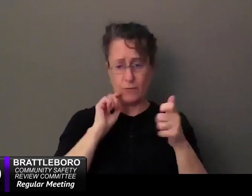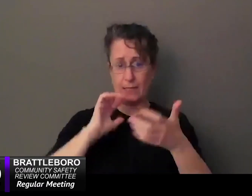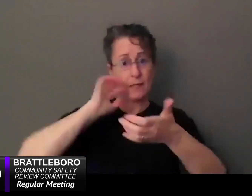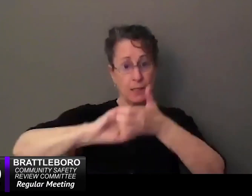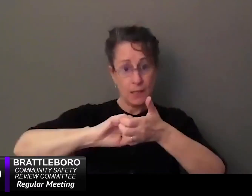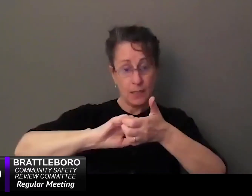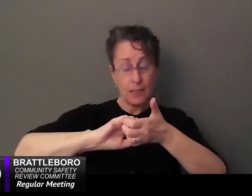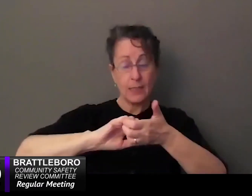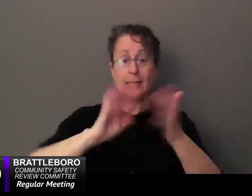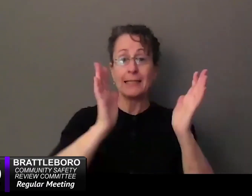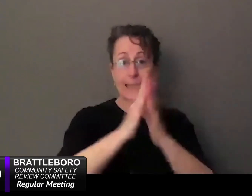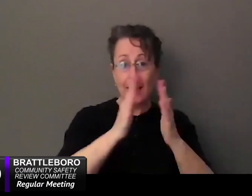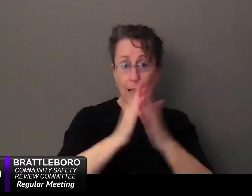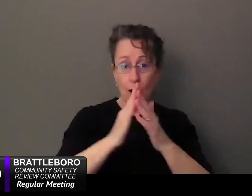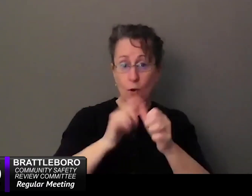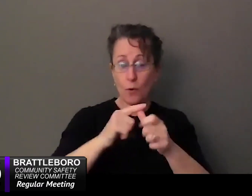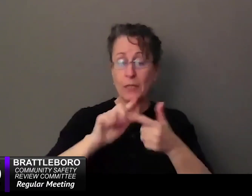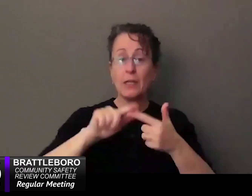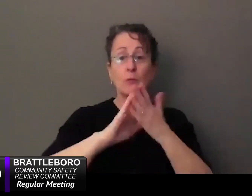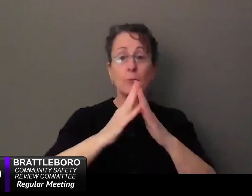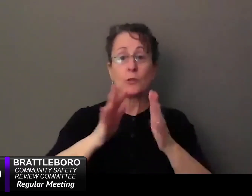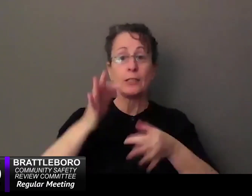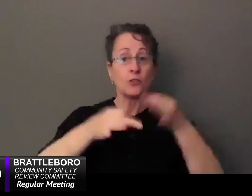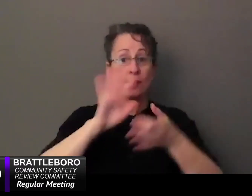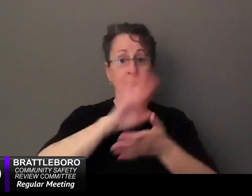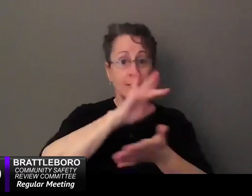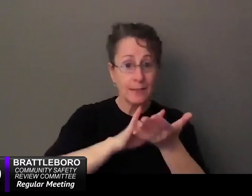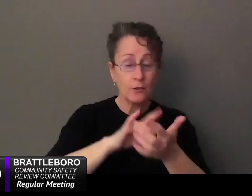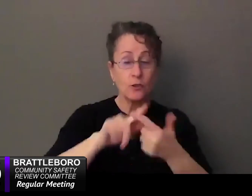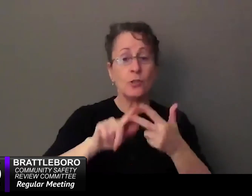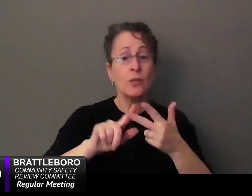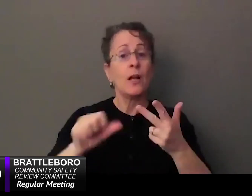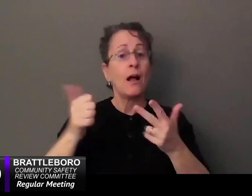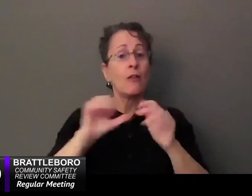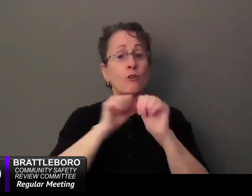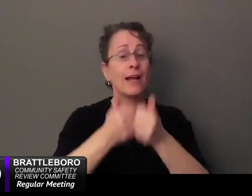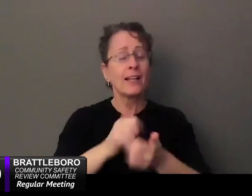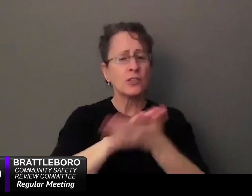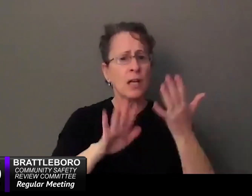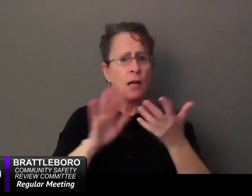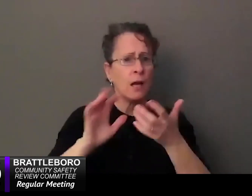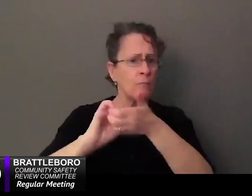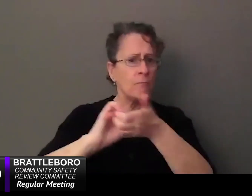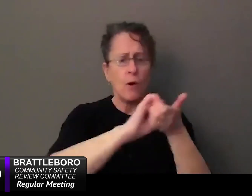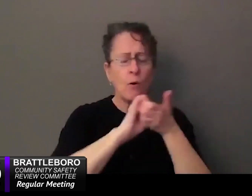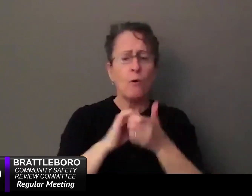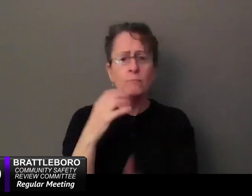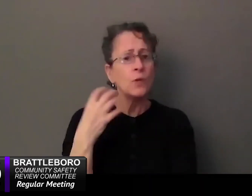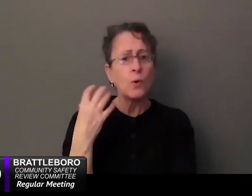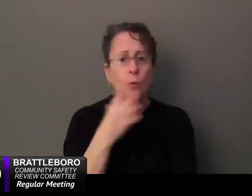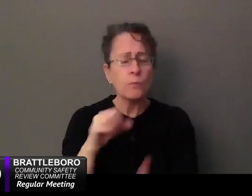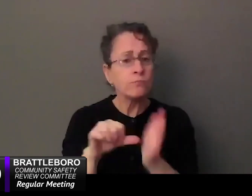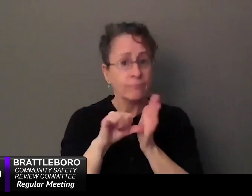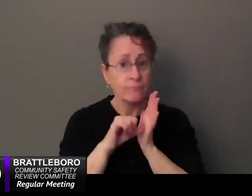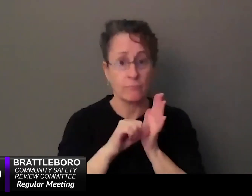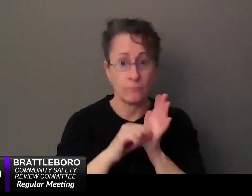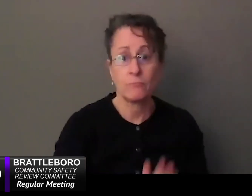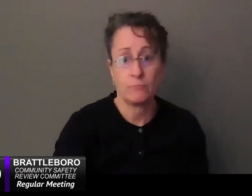Center and all sorts of other agencies have been just really amazing to me, the way that people with